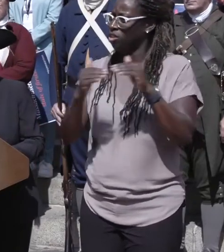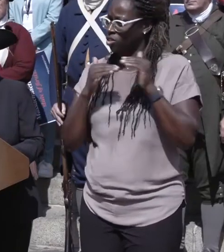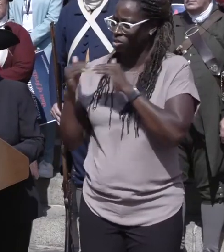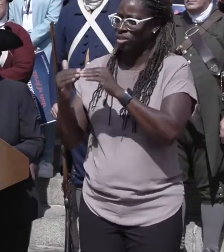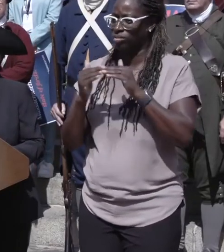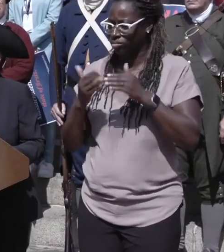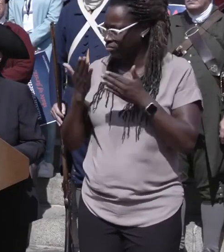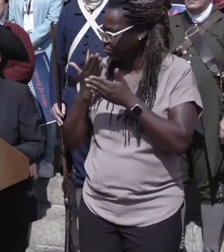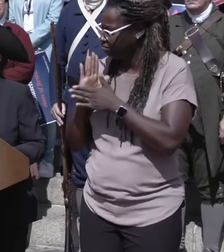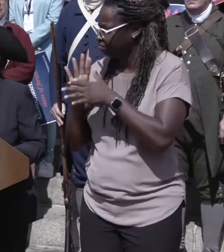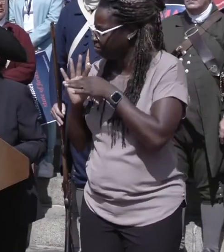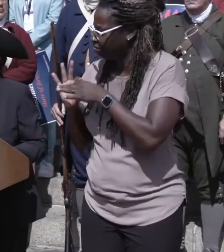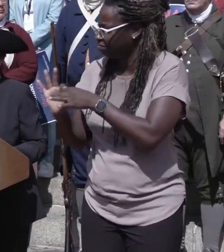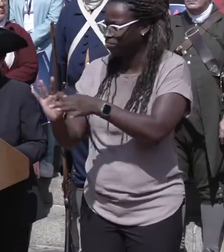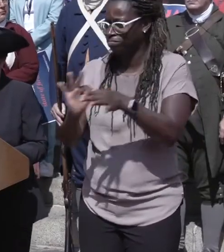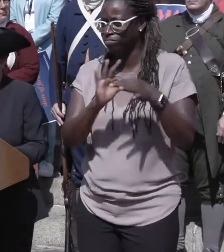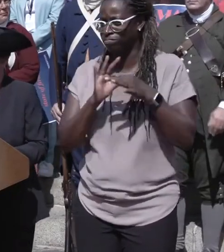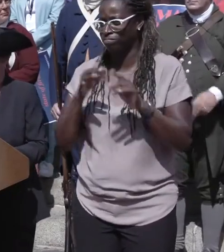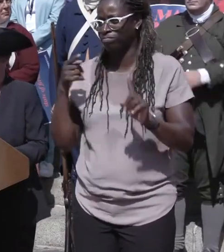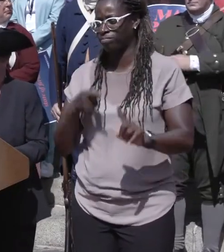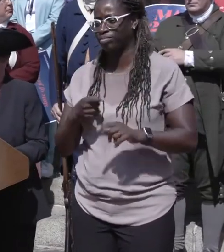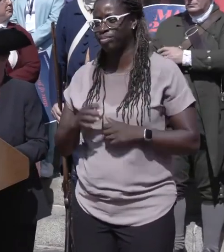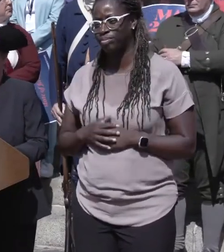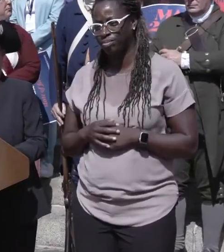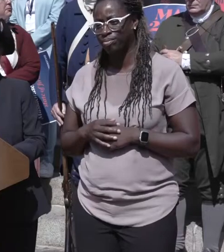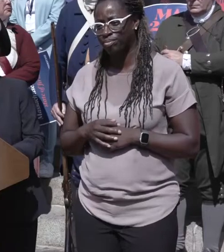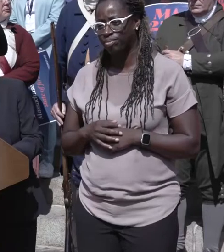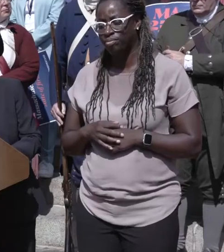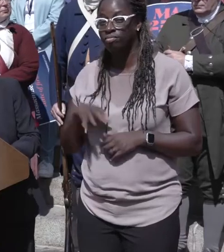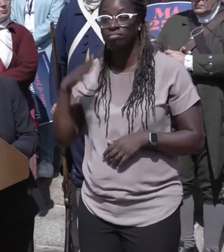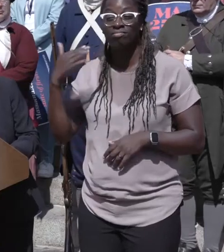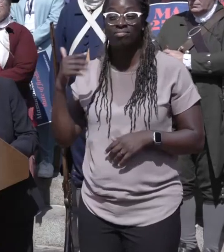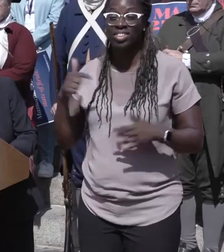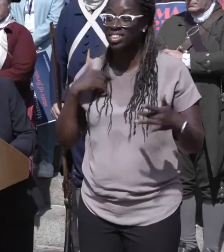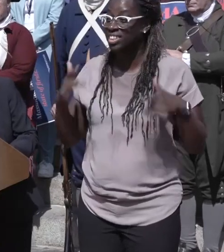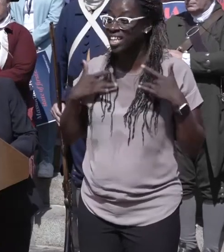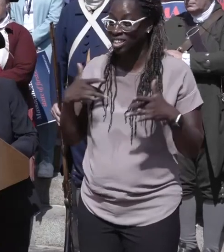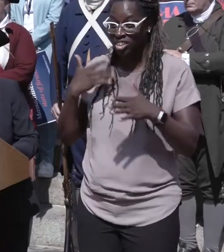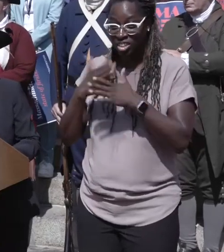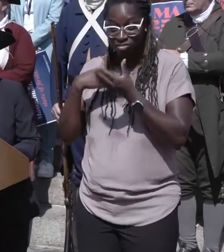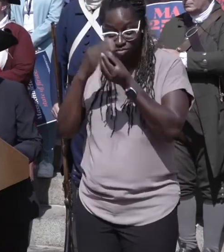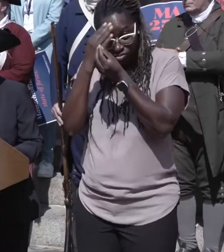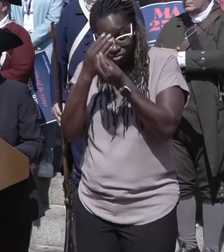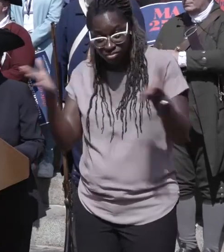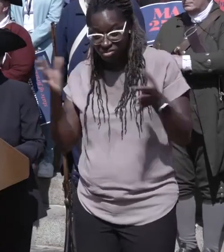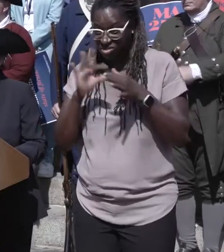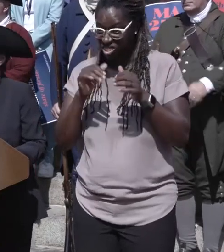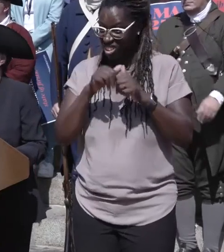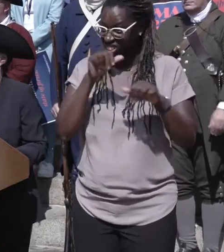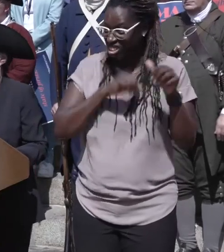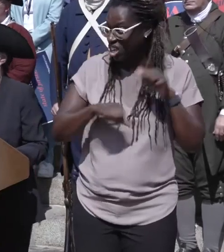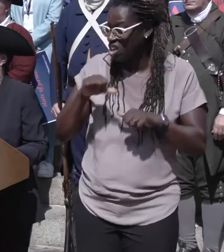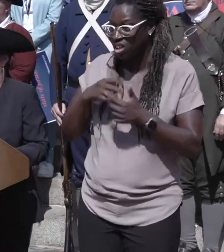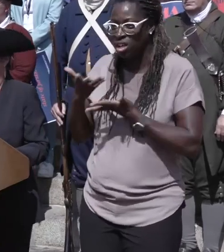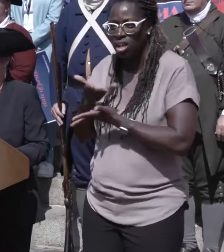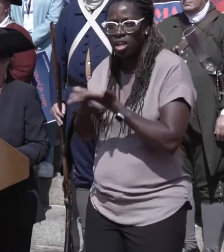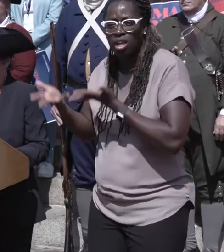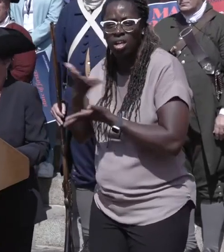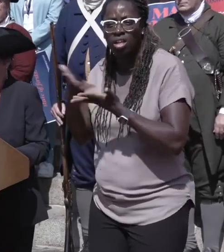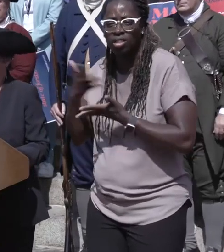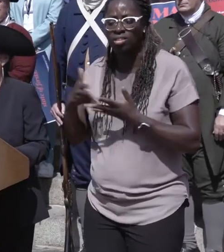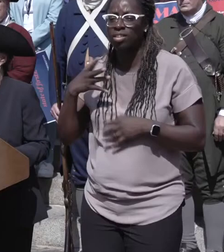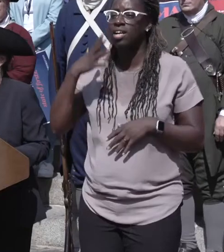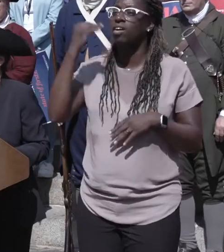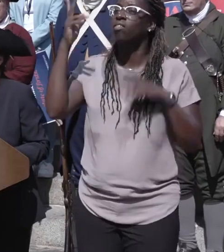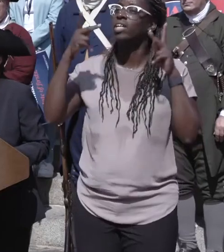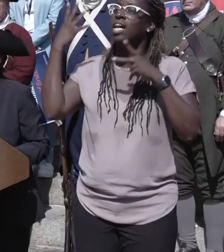their histories with each other and with visitors. And I am eager to experience the cross-Commonwealth celebration of this